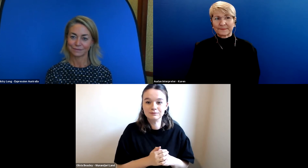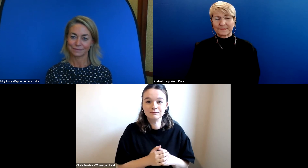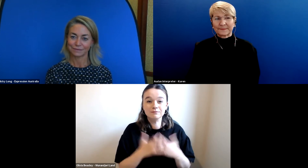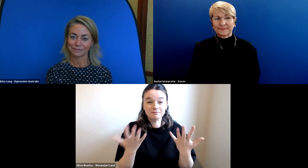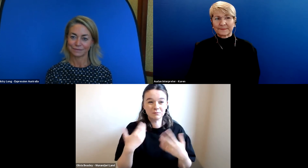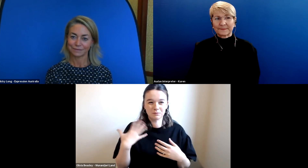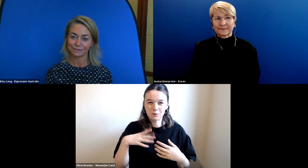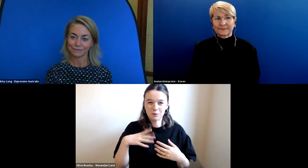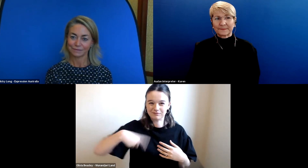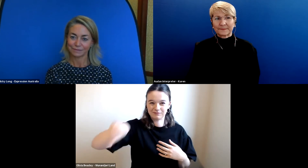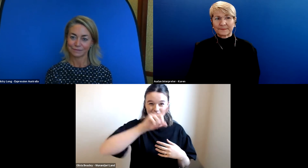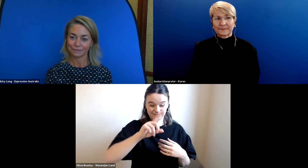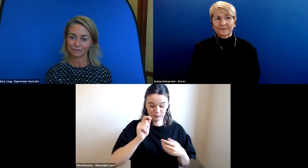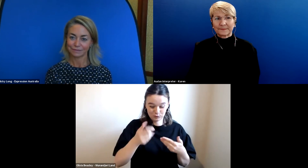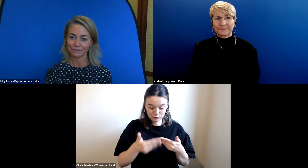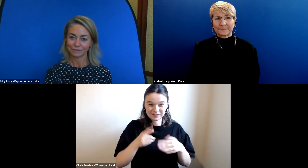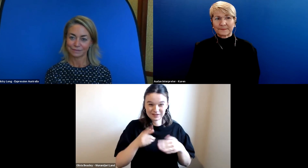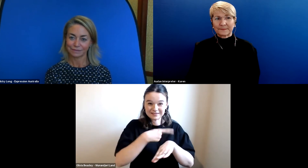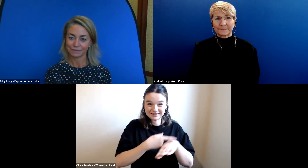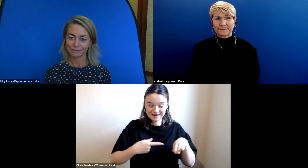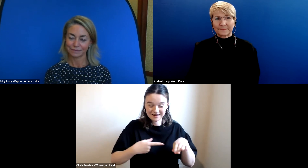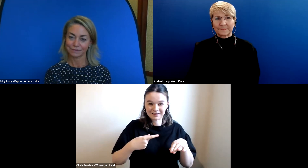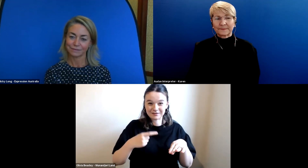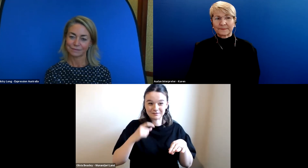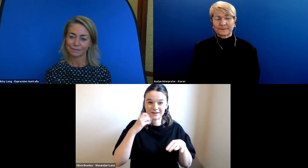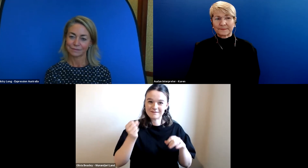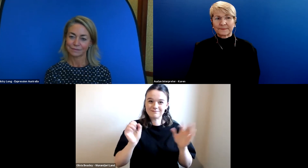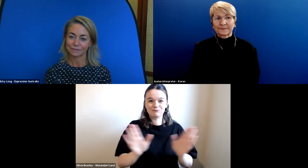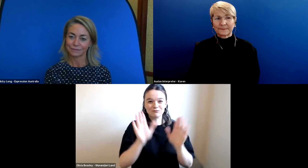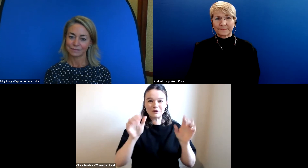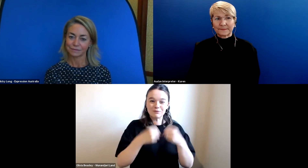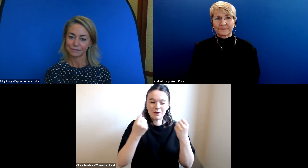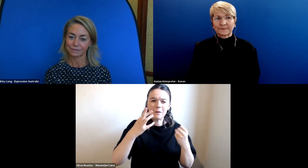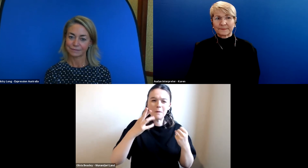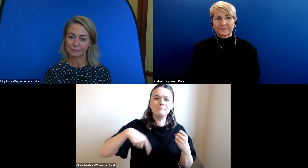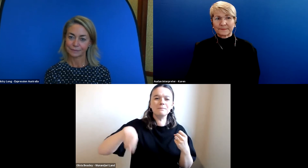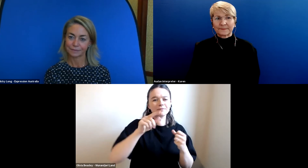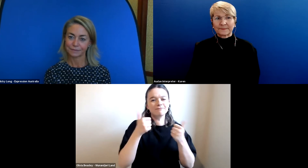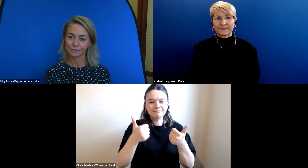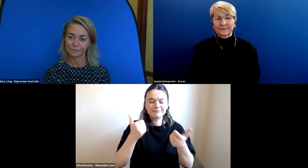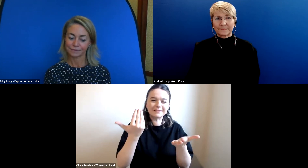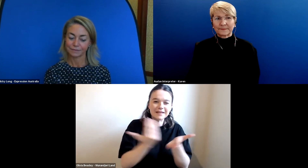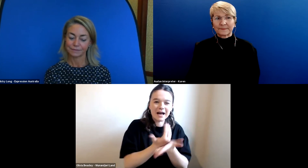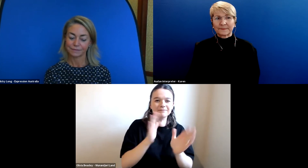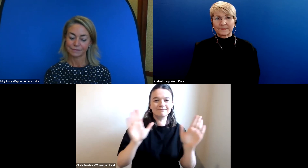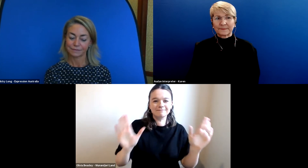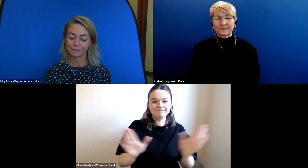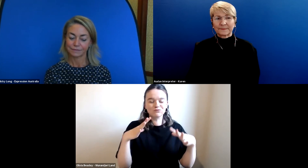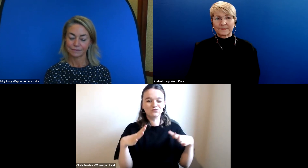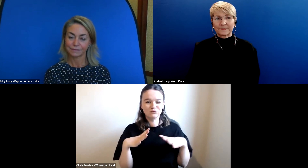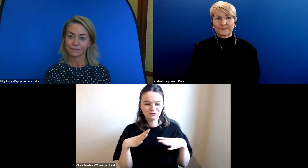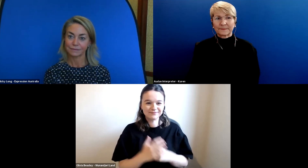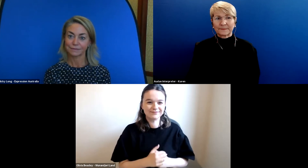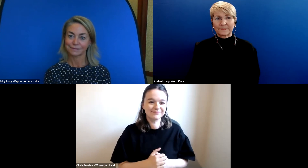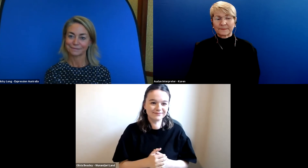can ask your questions via Zoom and via Facebook during the event, and you can pose those questions anytime after the event. So